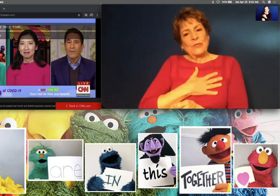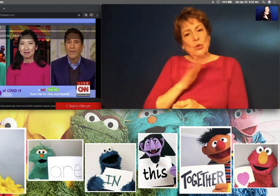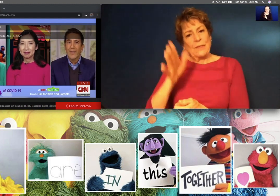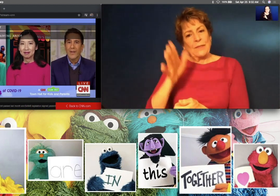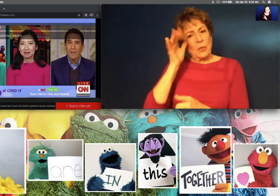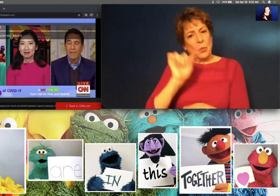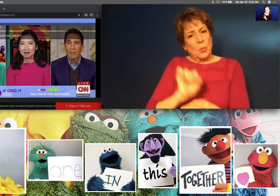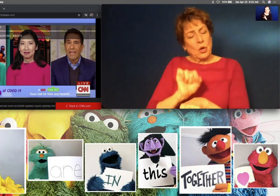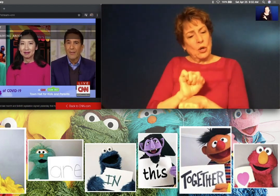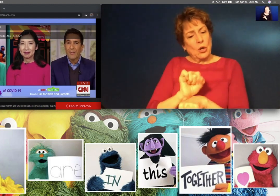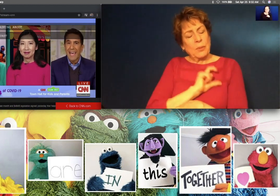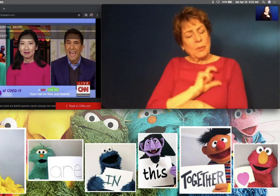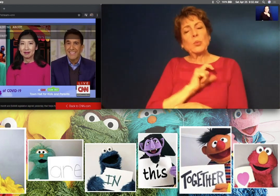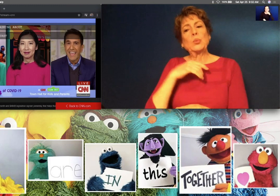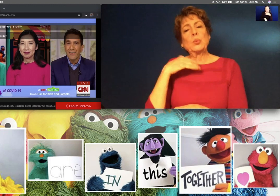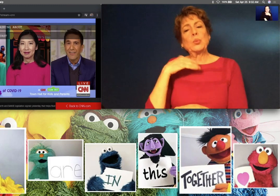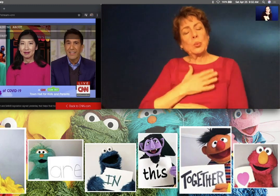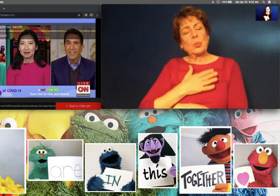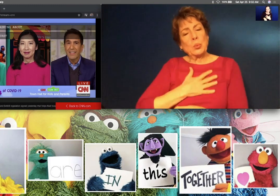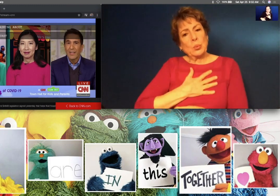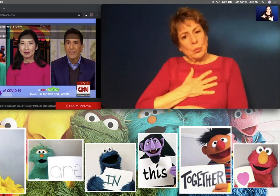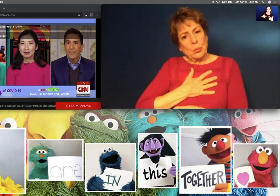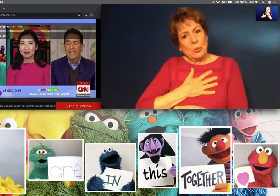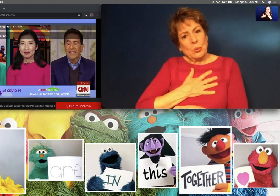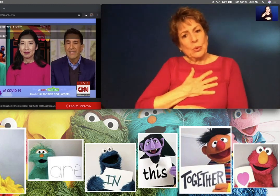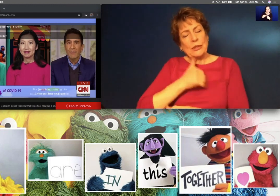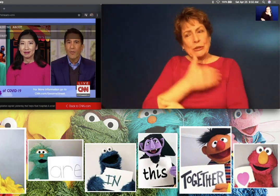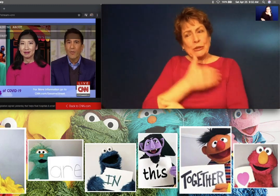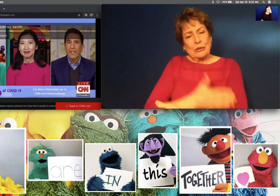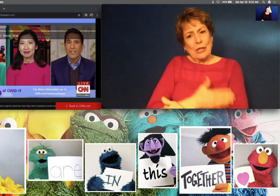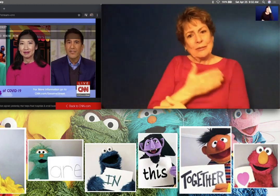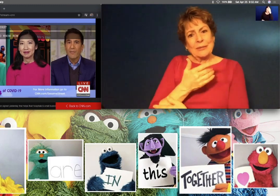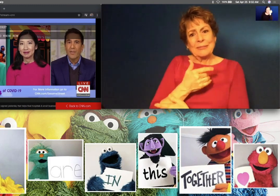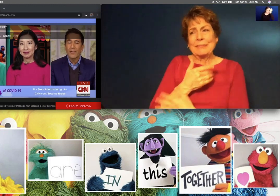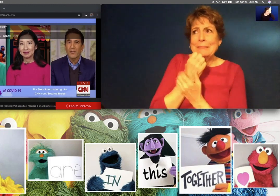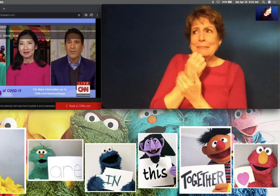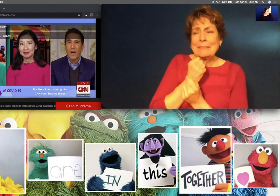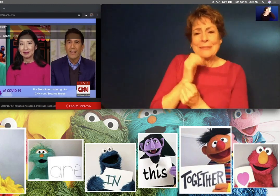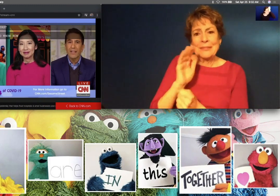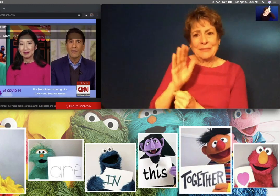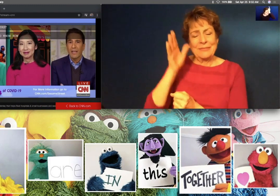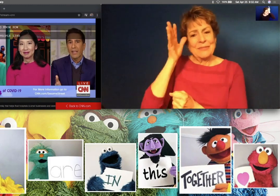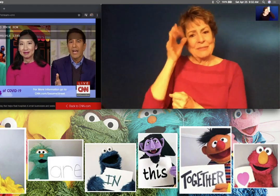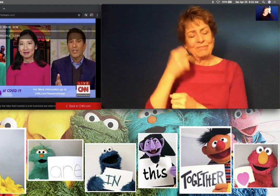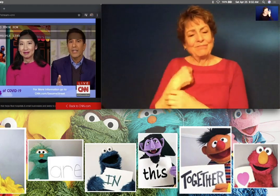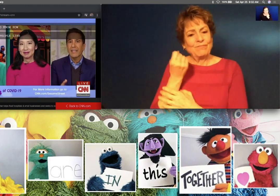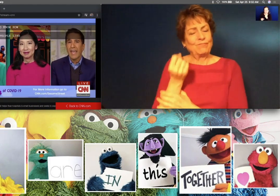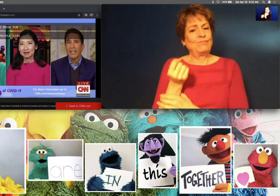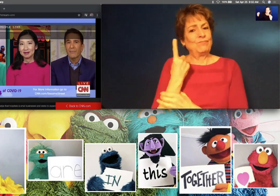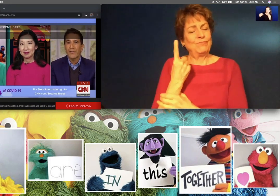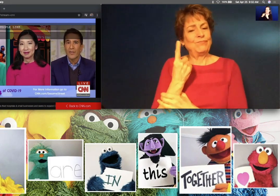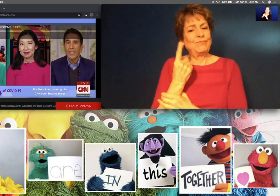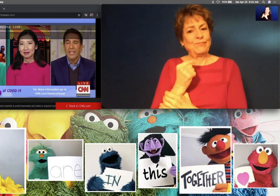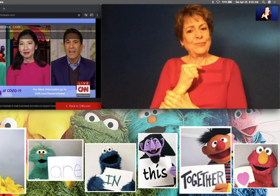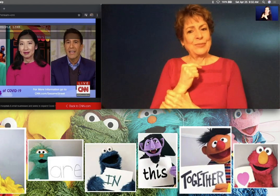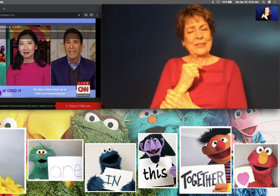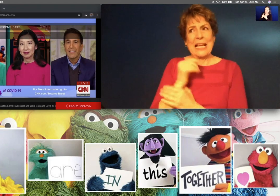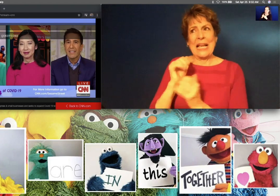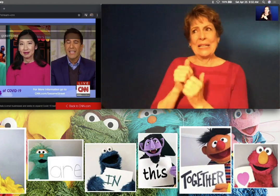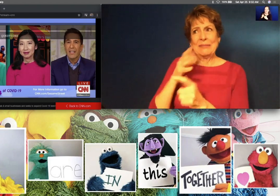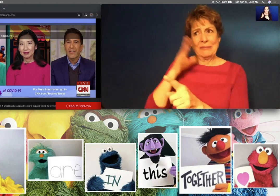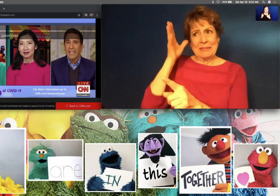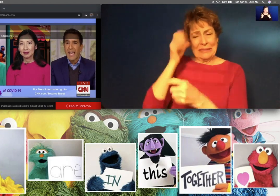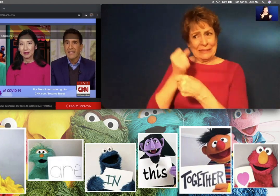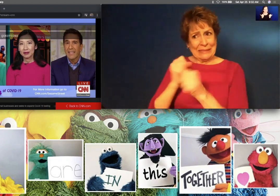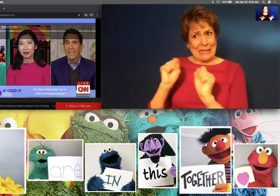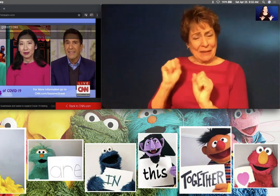we're going to keep people like her dad safe. And we've gotten similar questions from others as well, including Elijah and Caleb from Virginia. They